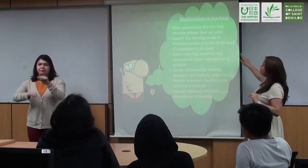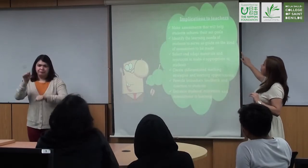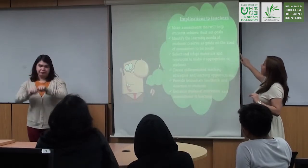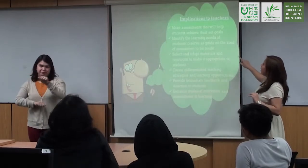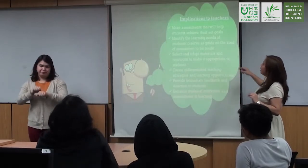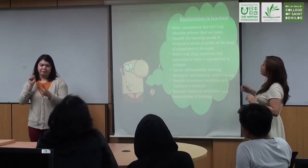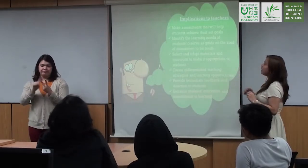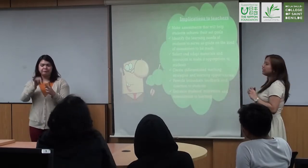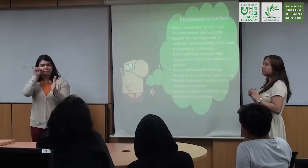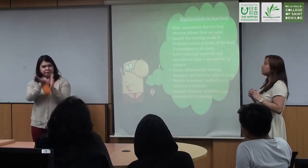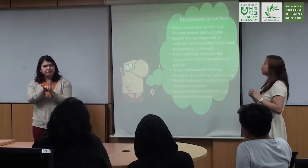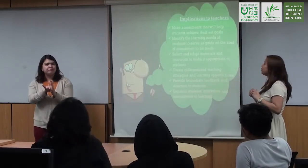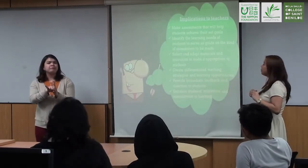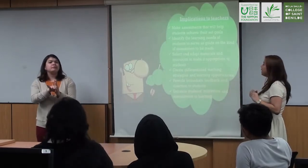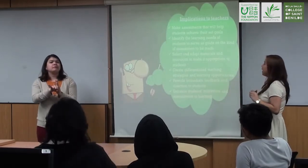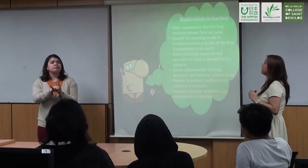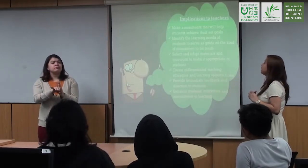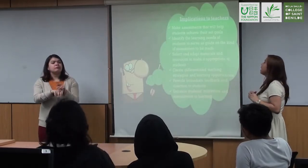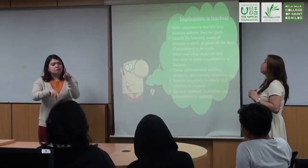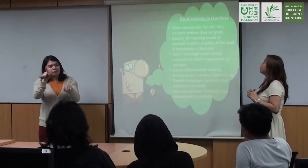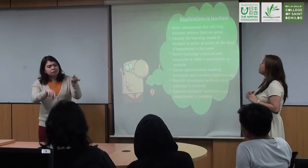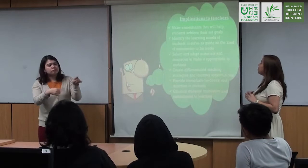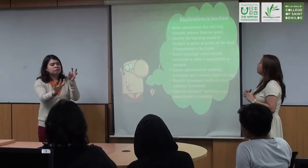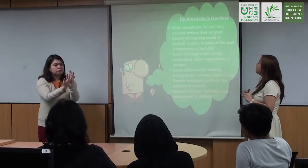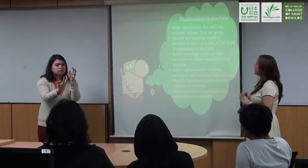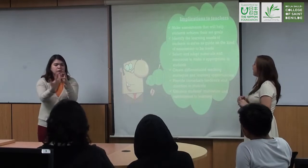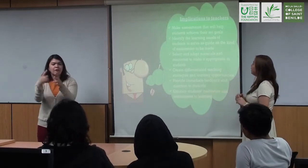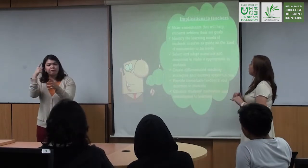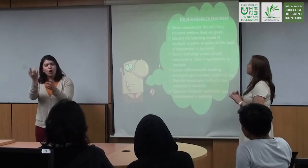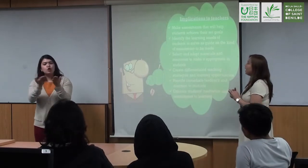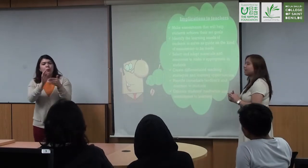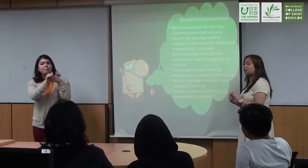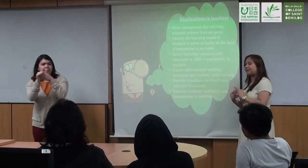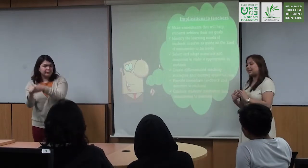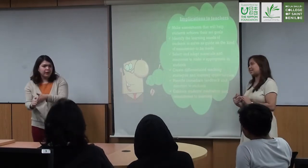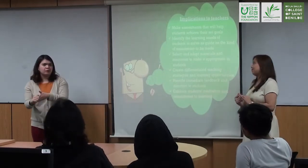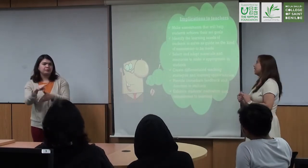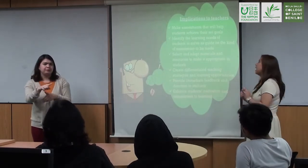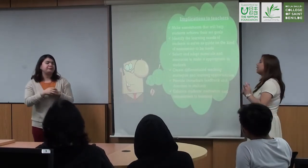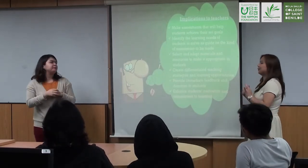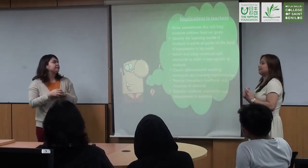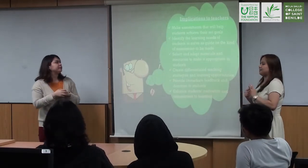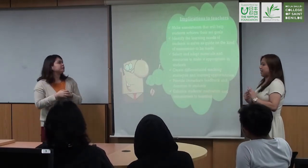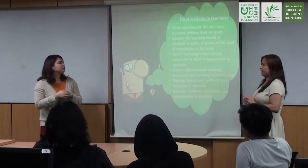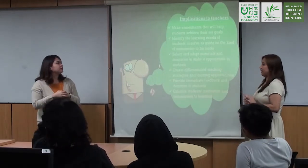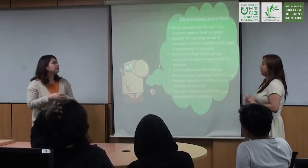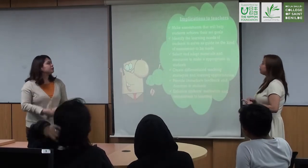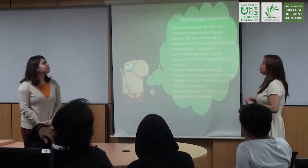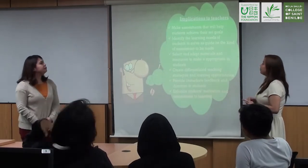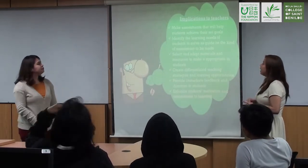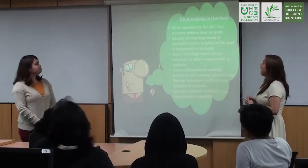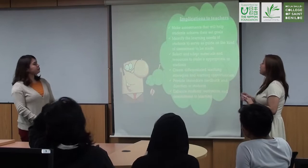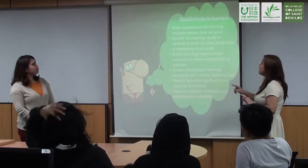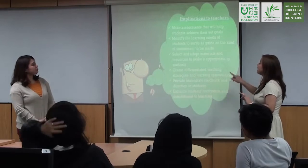then identify the learning needs of students to serve as guide on the kind of assessment to be